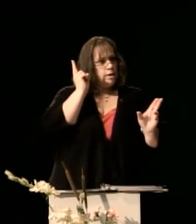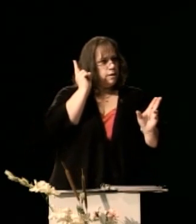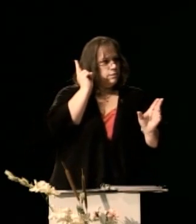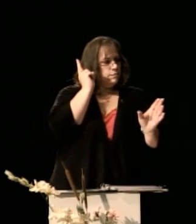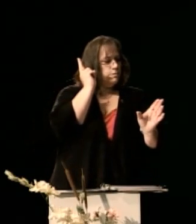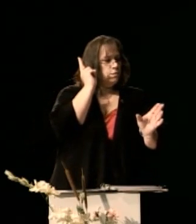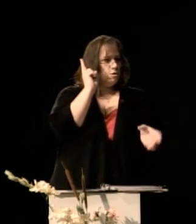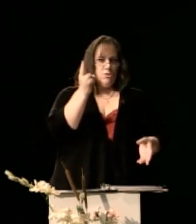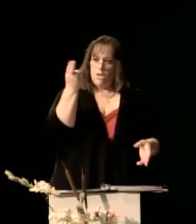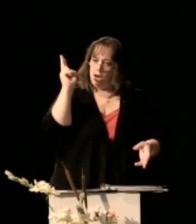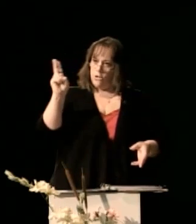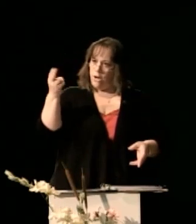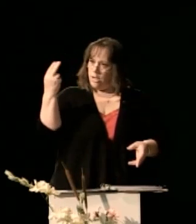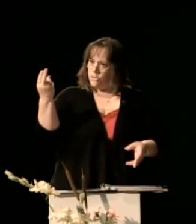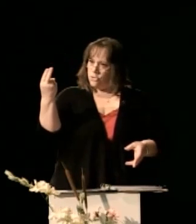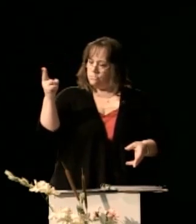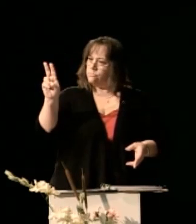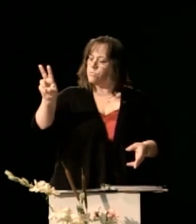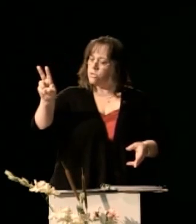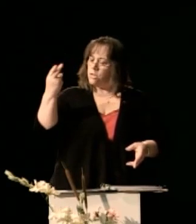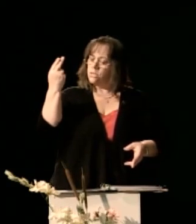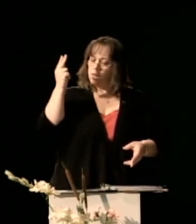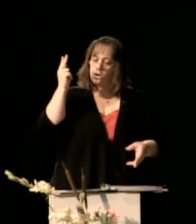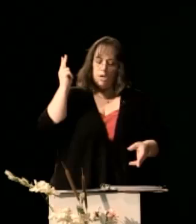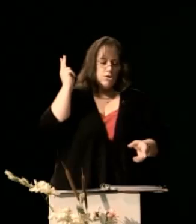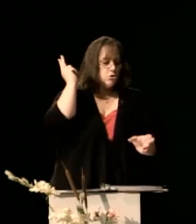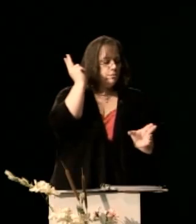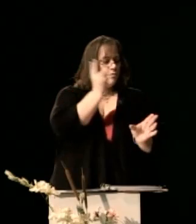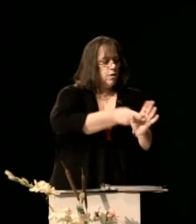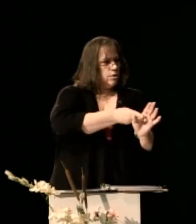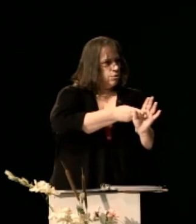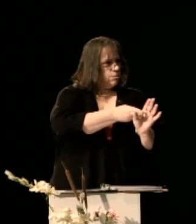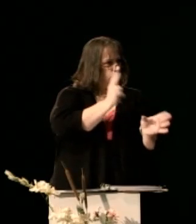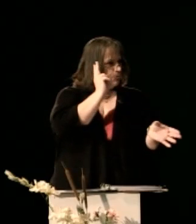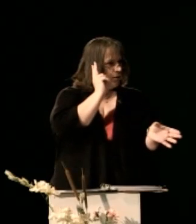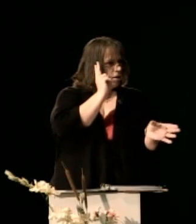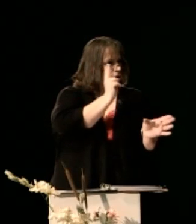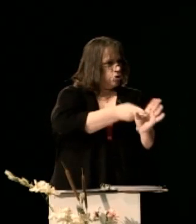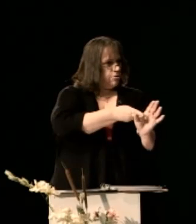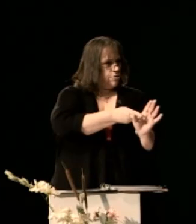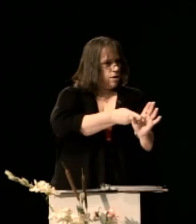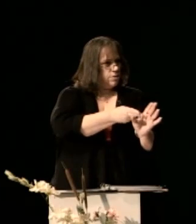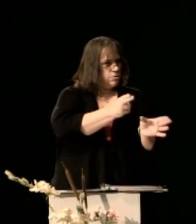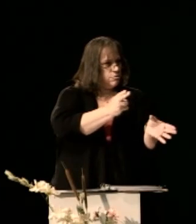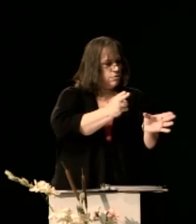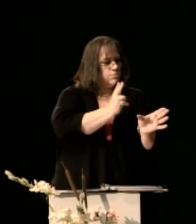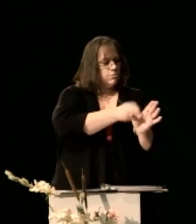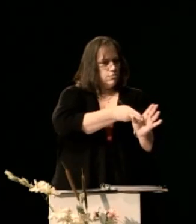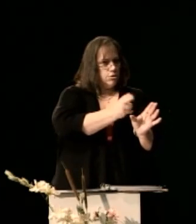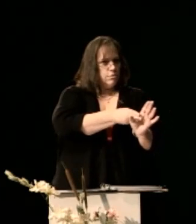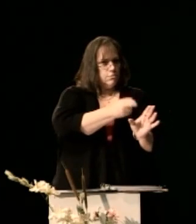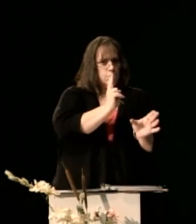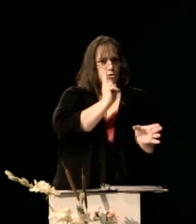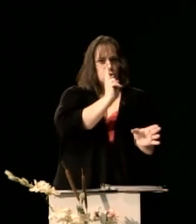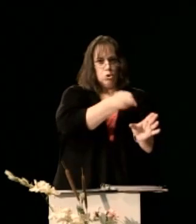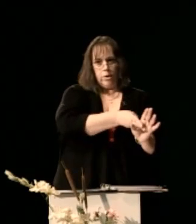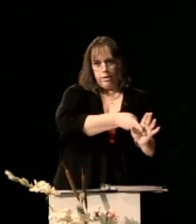Joining. So you take your H, you take your H and you're bringing it into your other hand. Good. You're joining